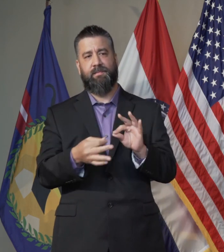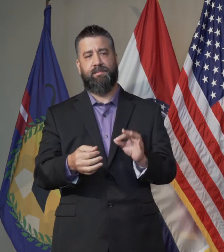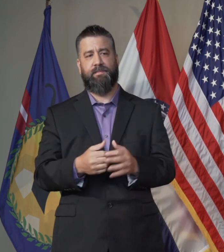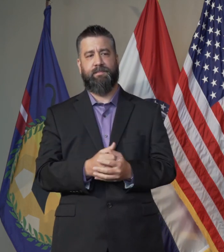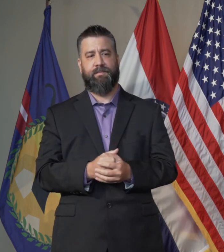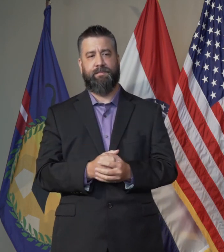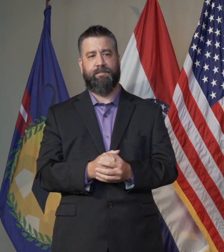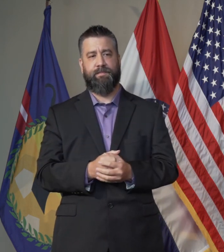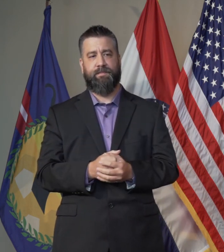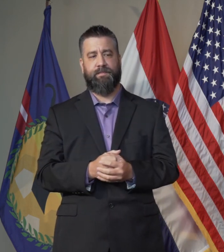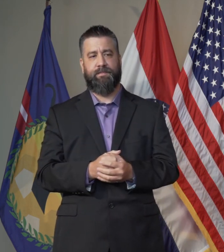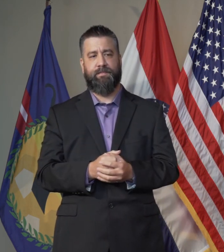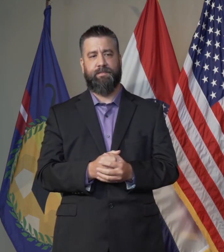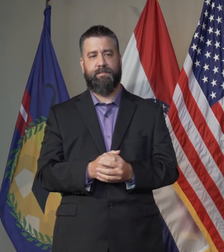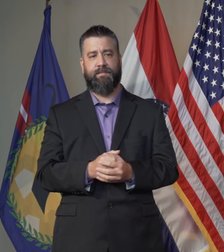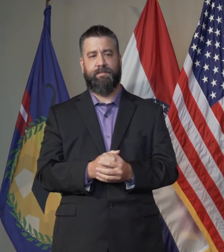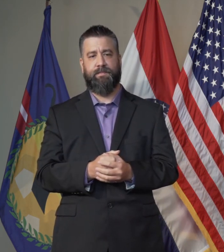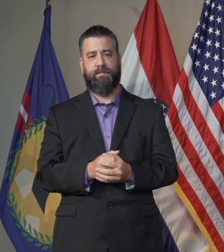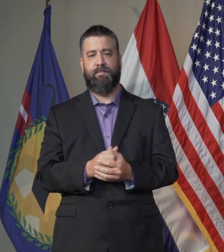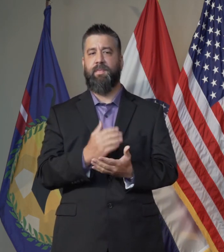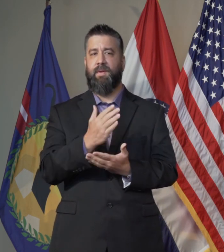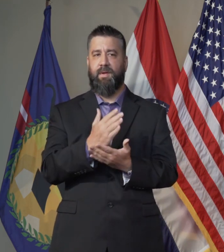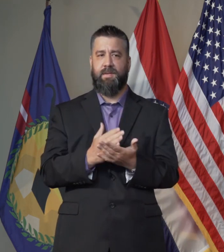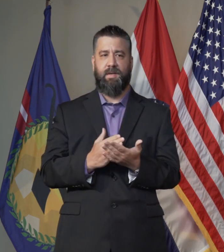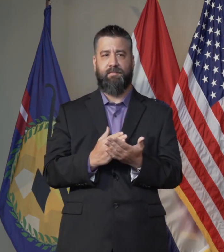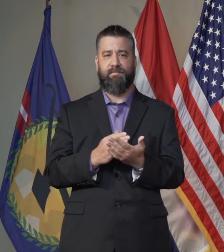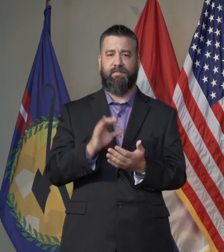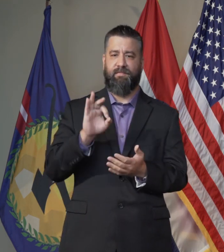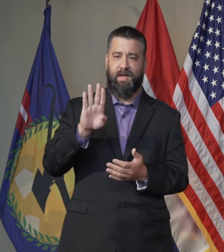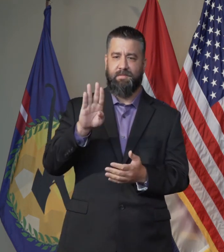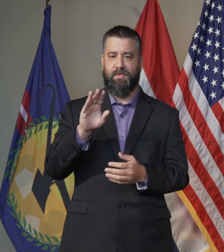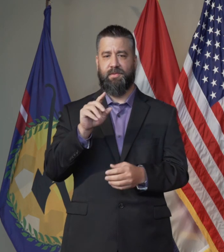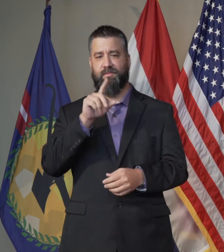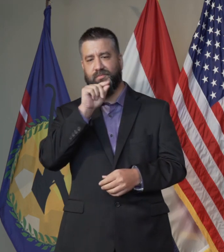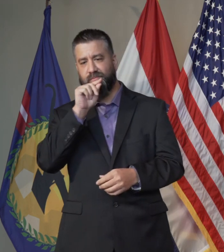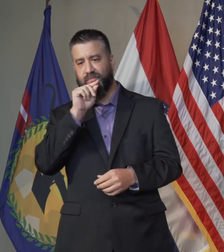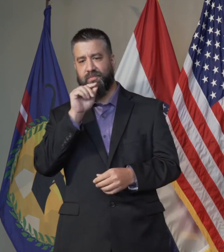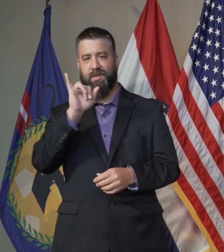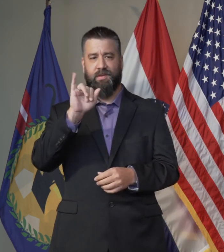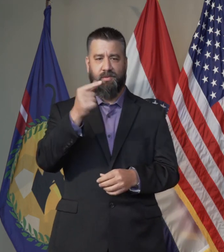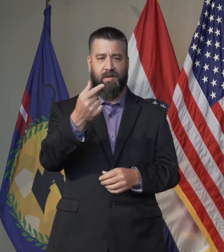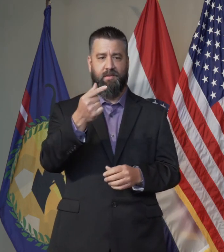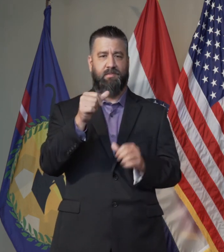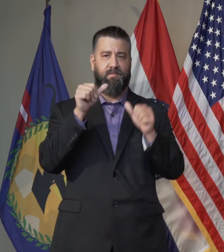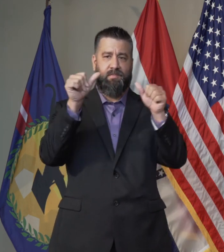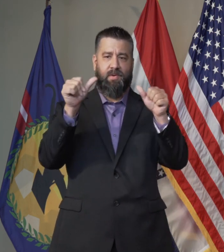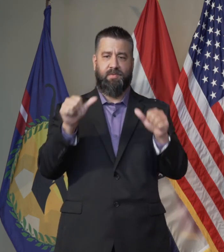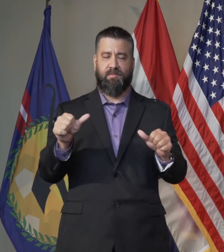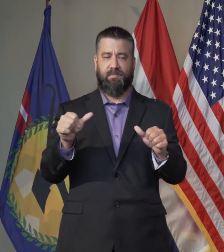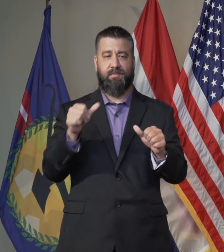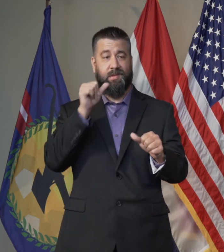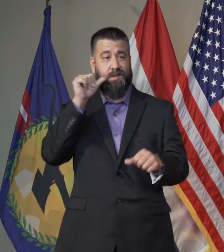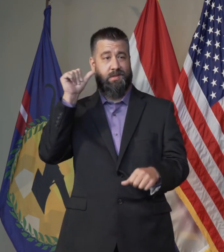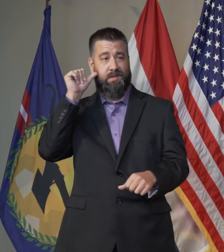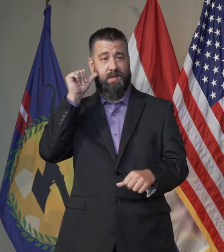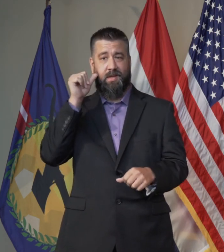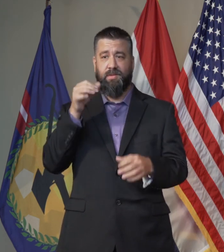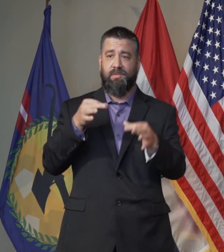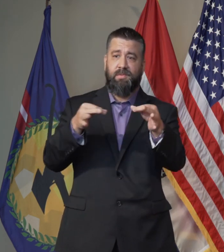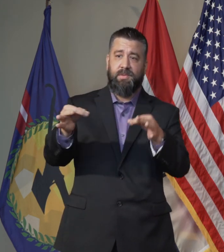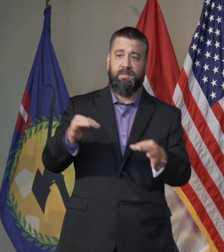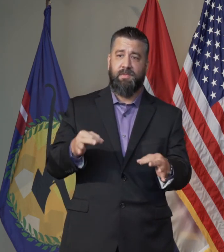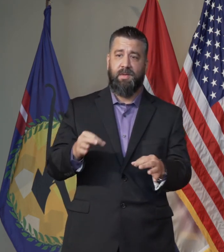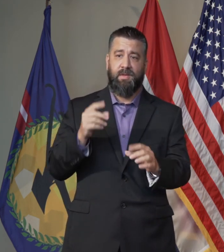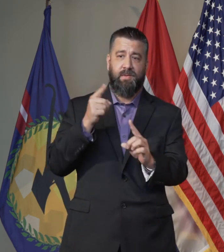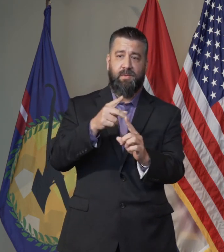meetings. And there were some social media posts yesterday to give people instructions on how to make sure